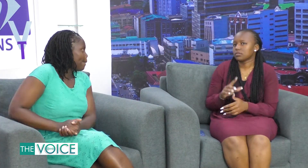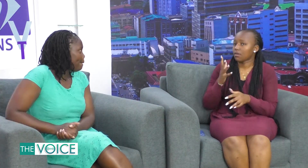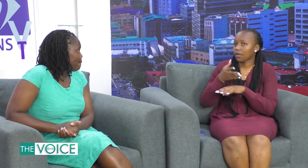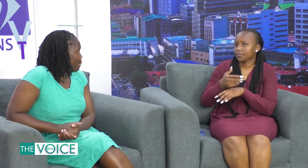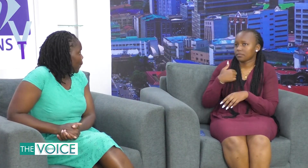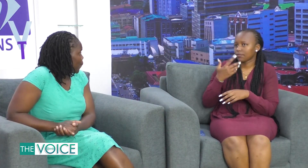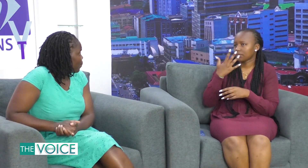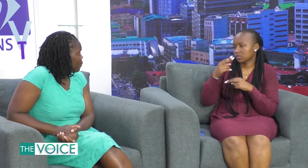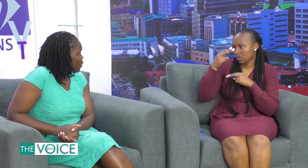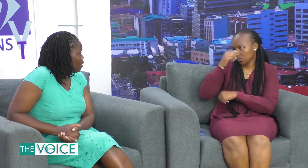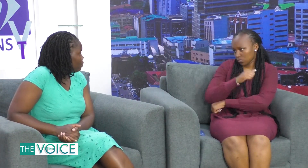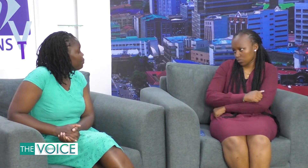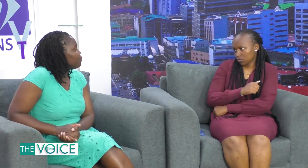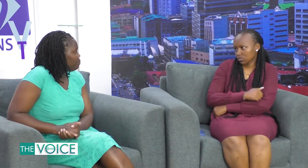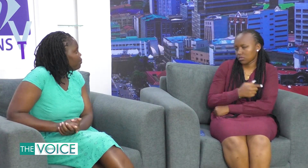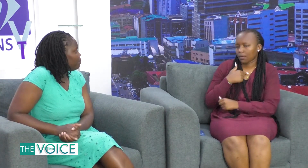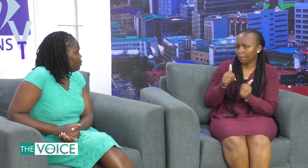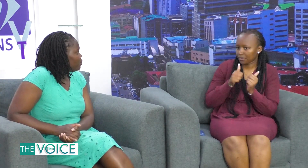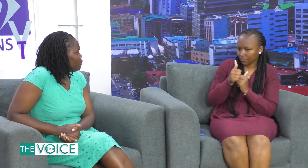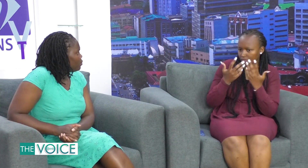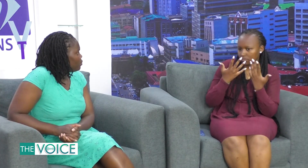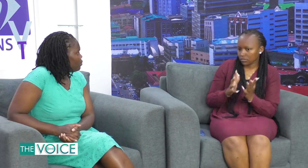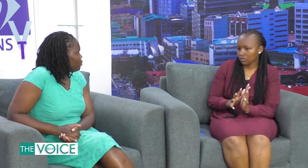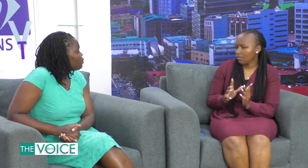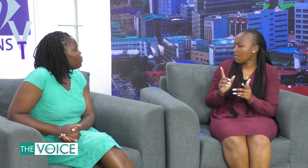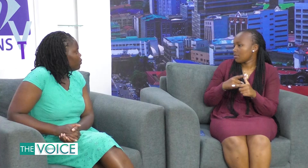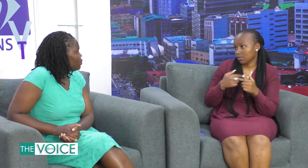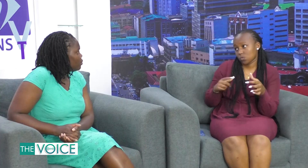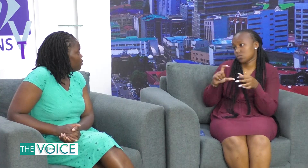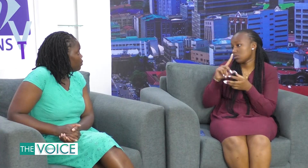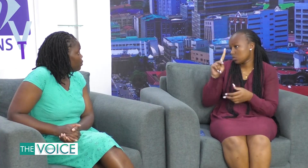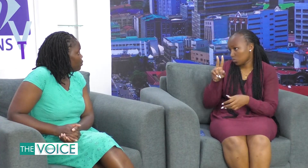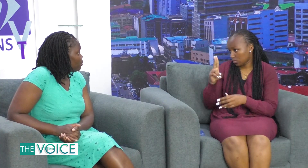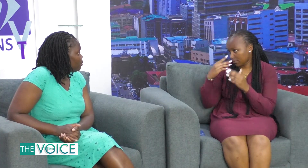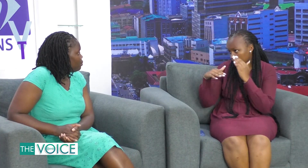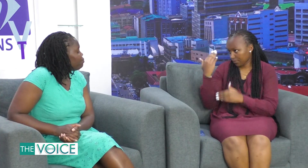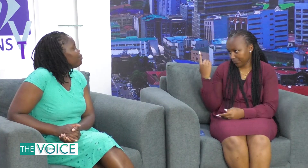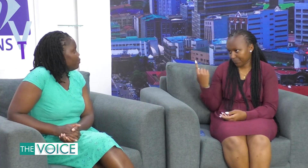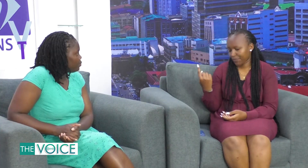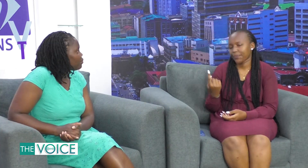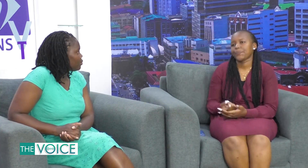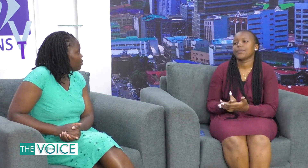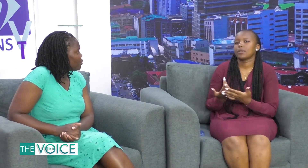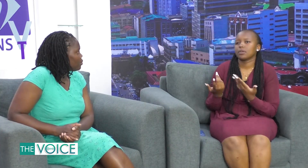your journey throughout the class. So when after I finished high school, then I joined